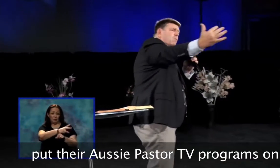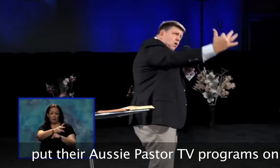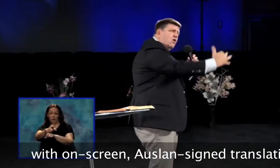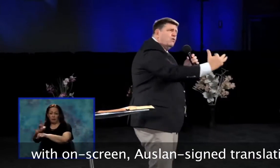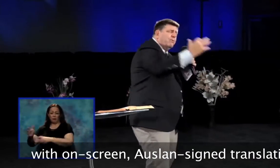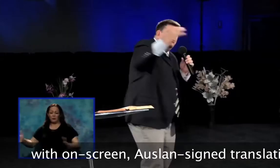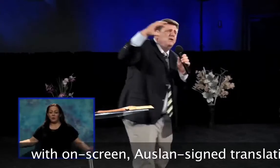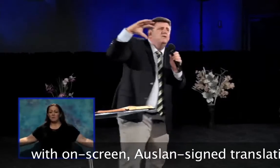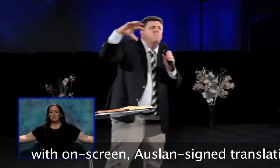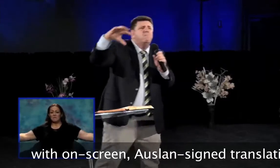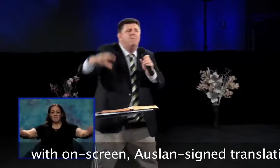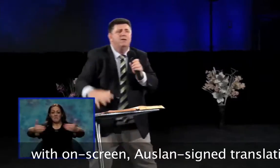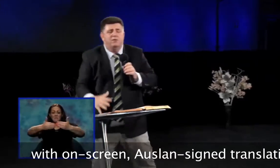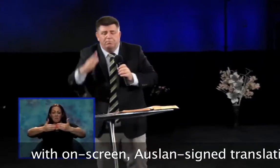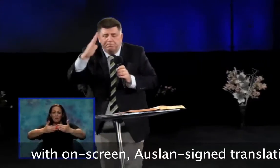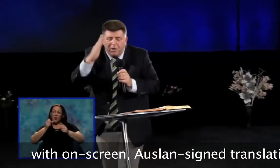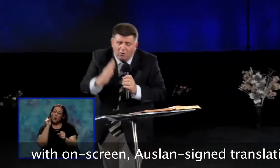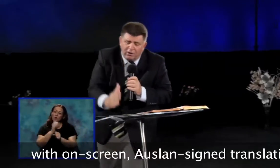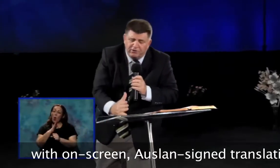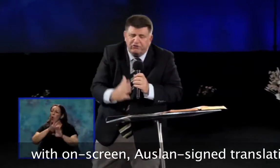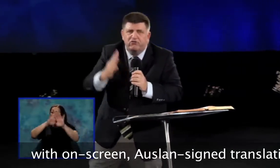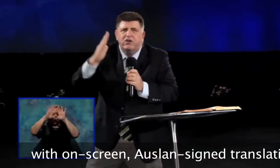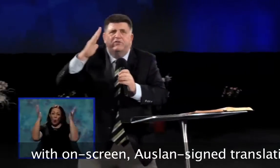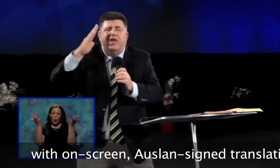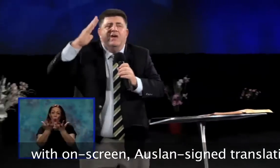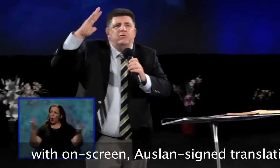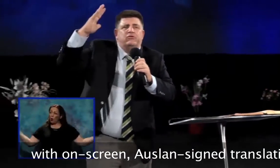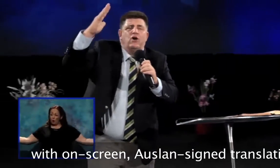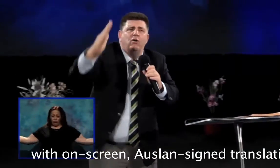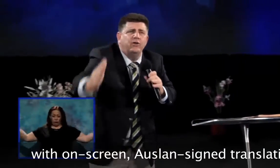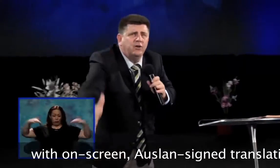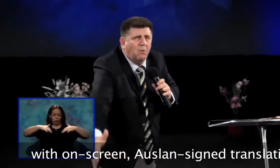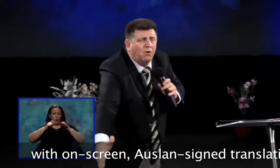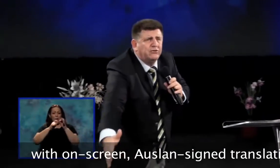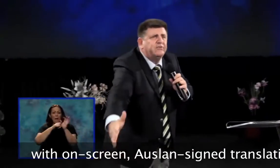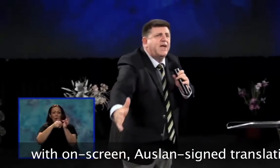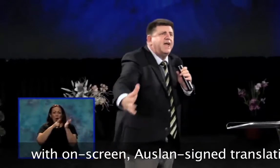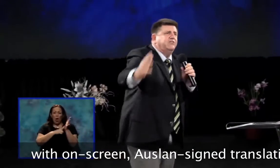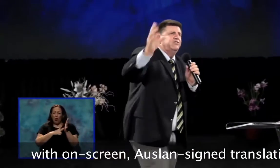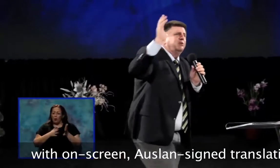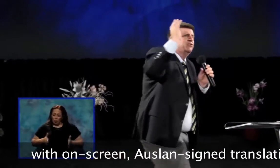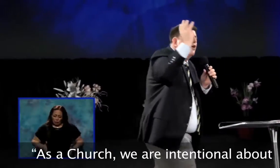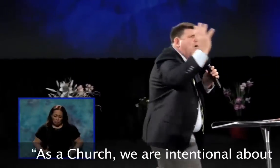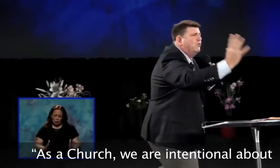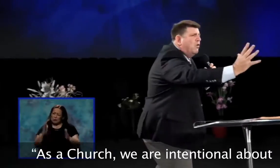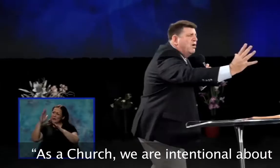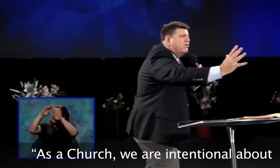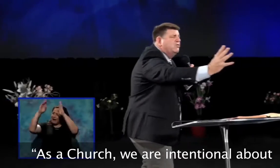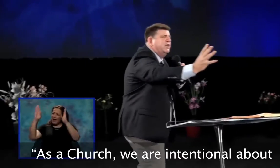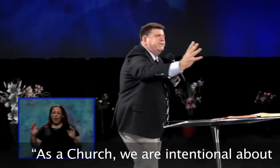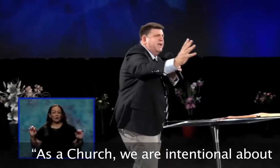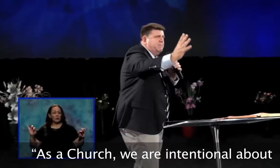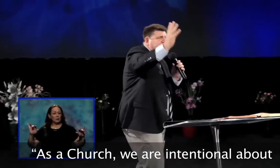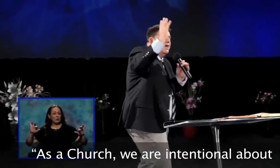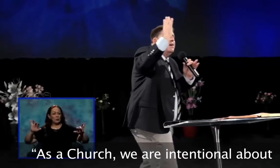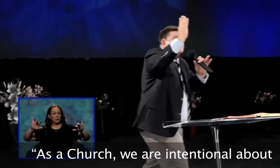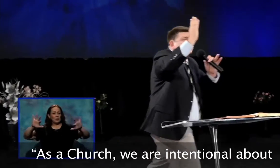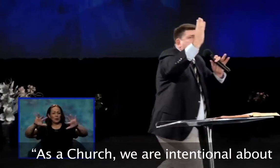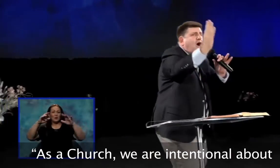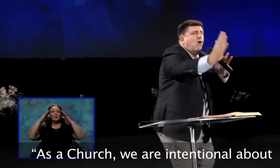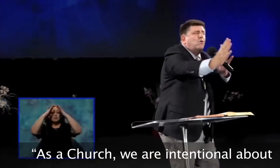programs on air with on-screen, Auslan-signed translation. As a church, we